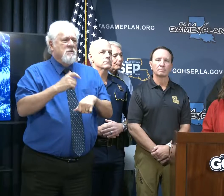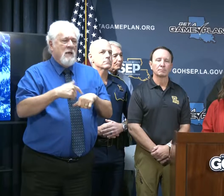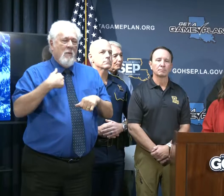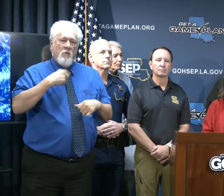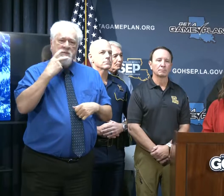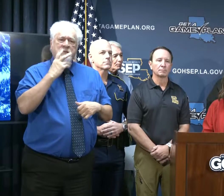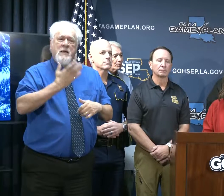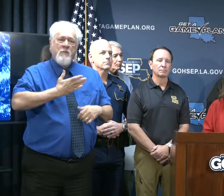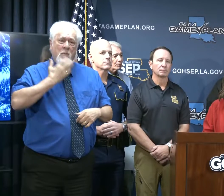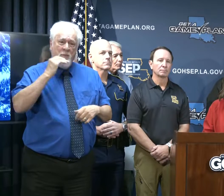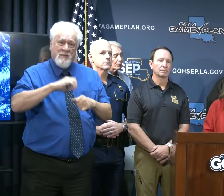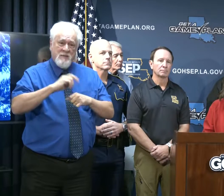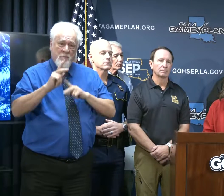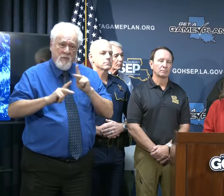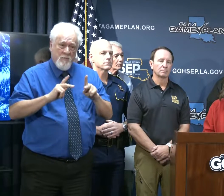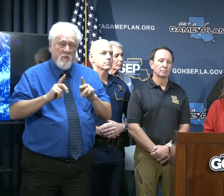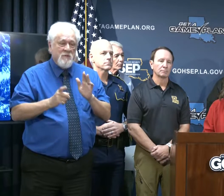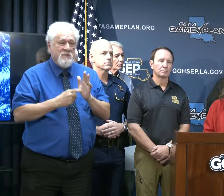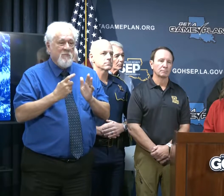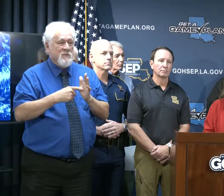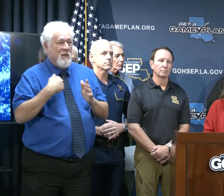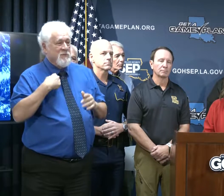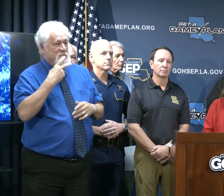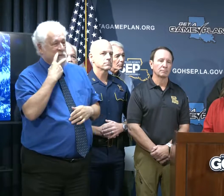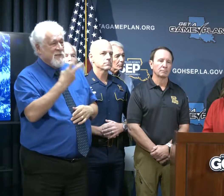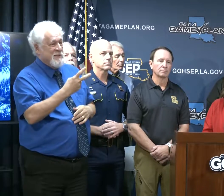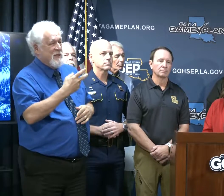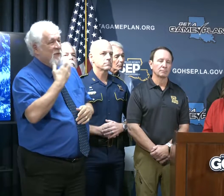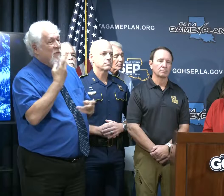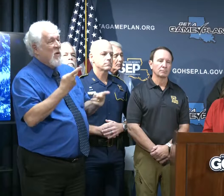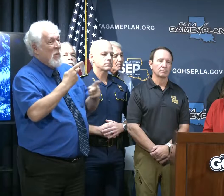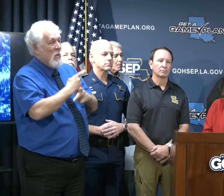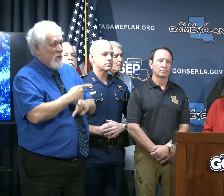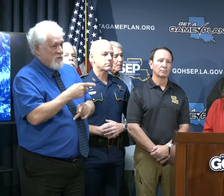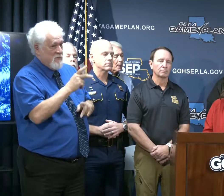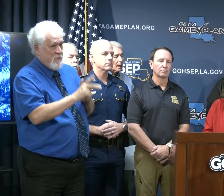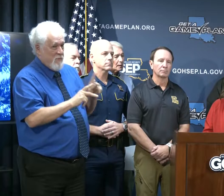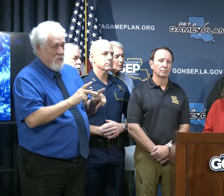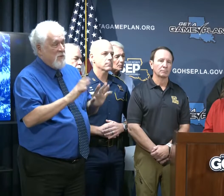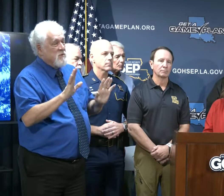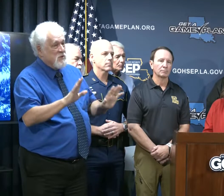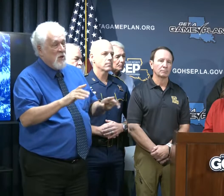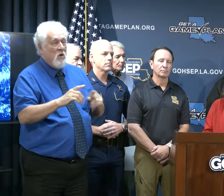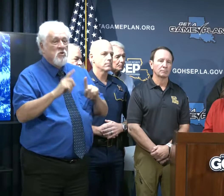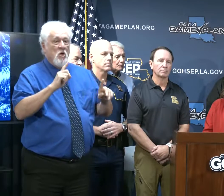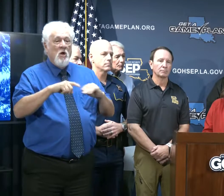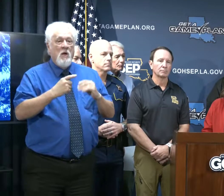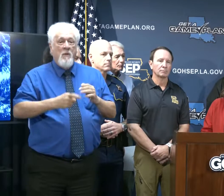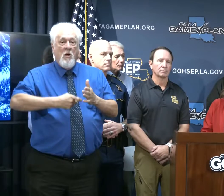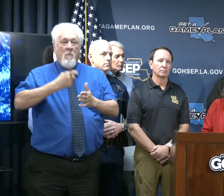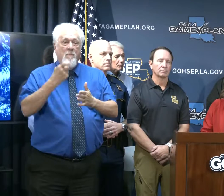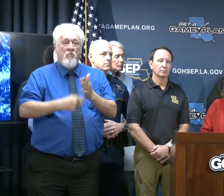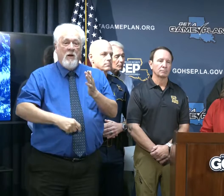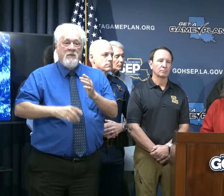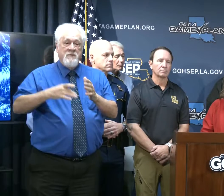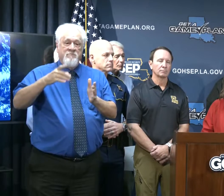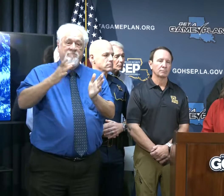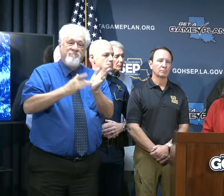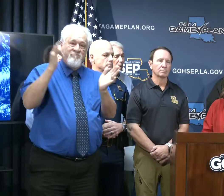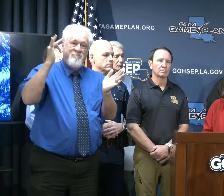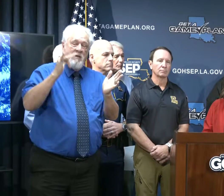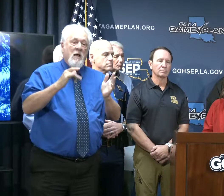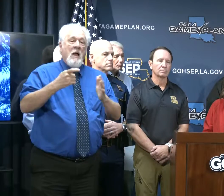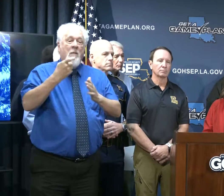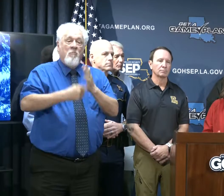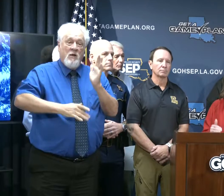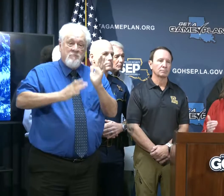people during a storm, sometimes we also see the worst in people. And so I want to talk to you for a minute about price gouging. Price gouging occurs